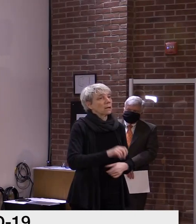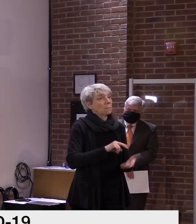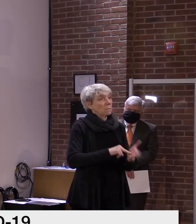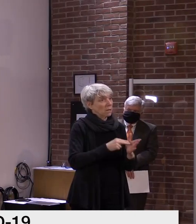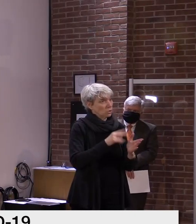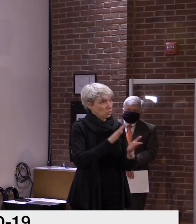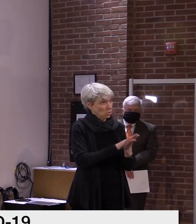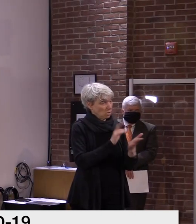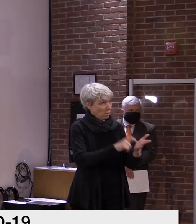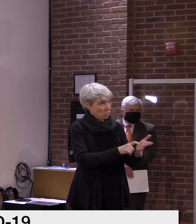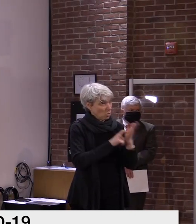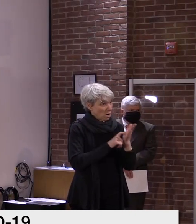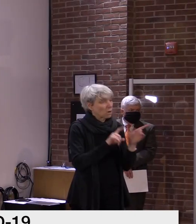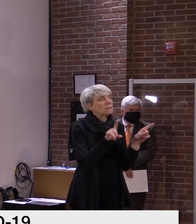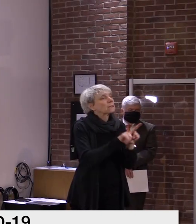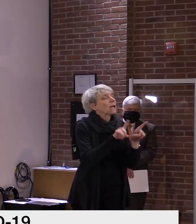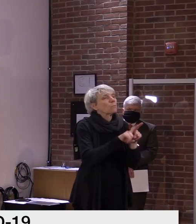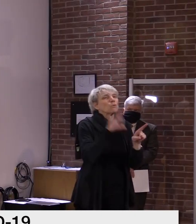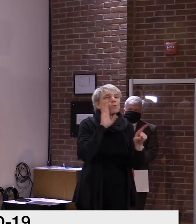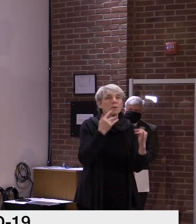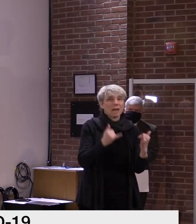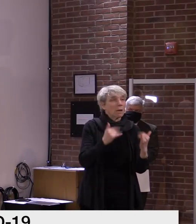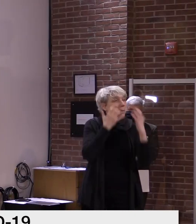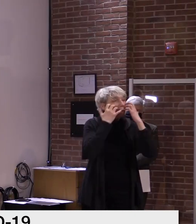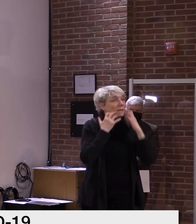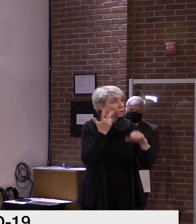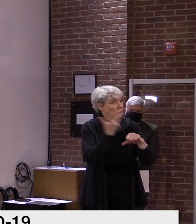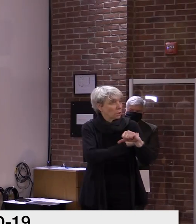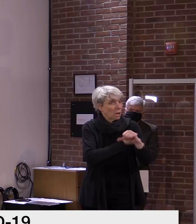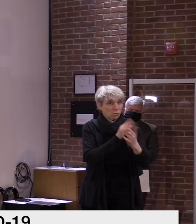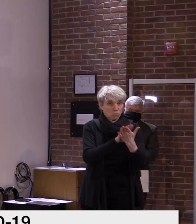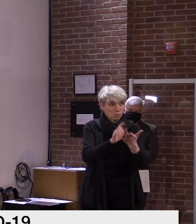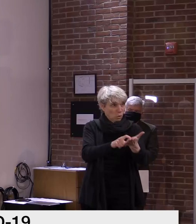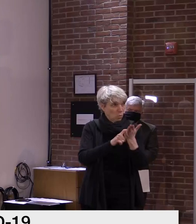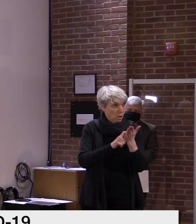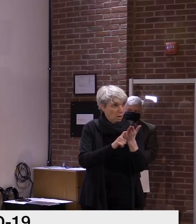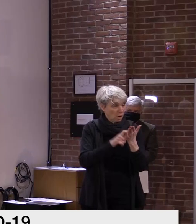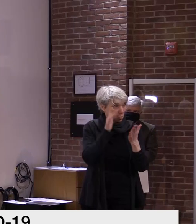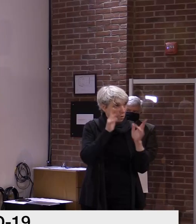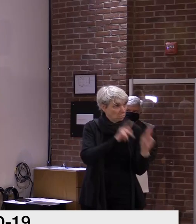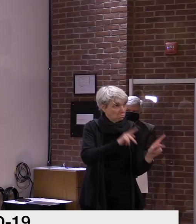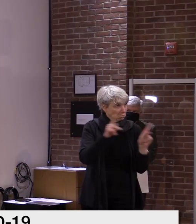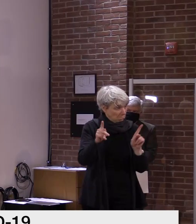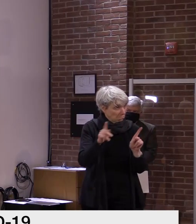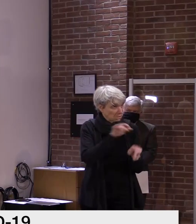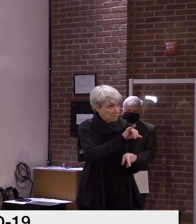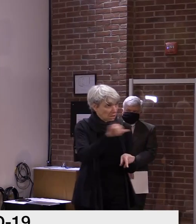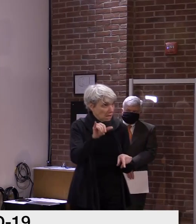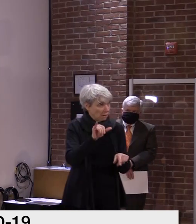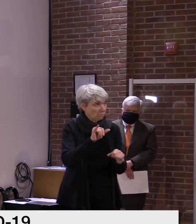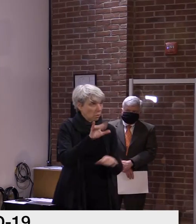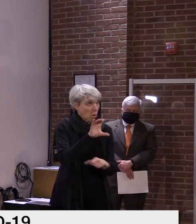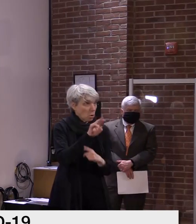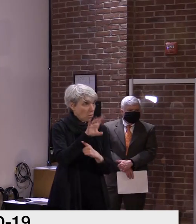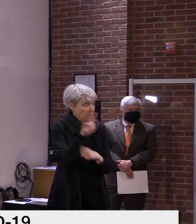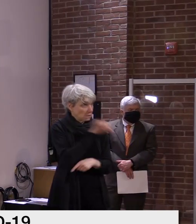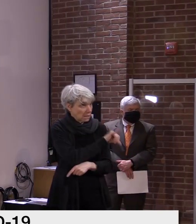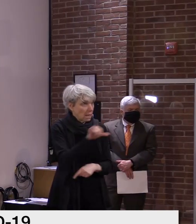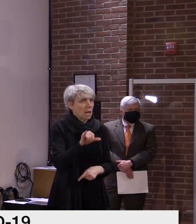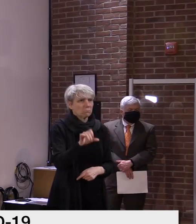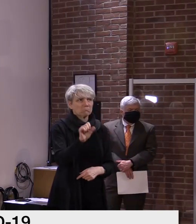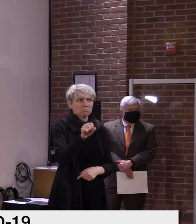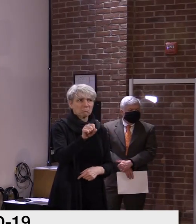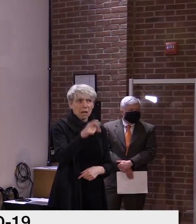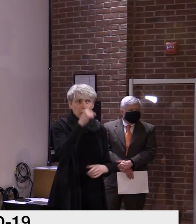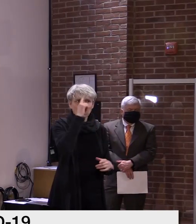I believe the answer is yes. There should be no reason why that would be an exception to their protocols if